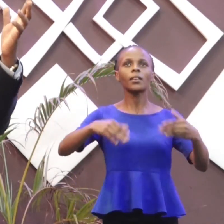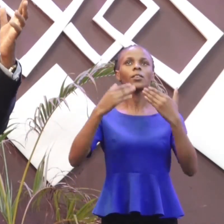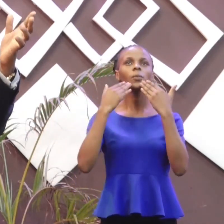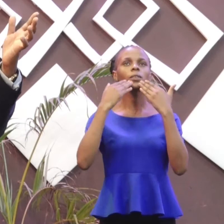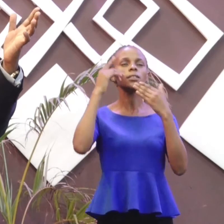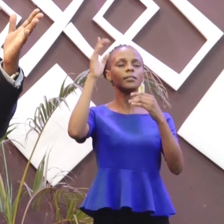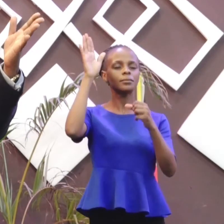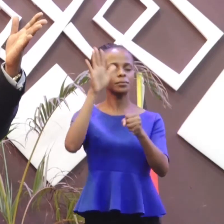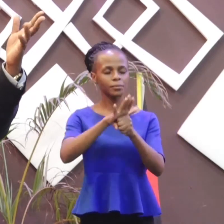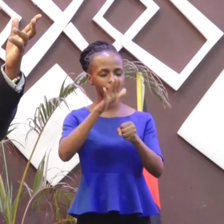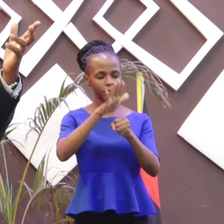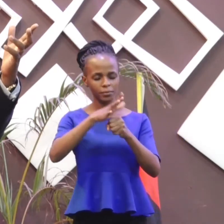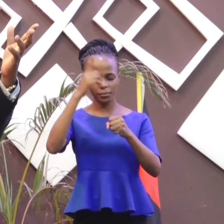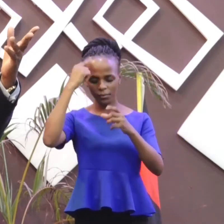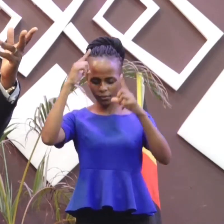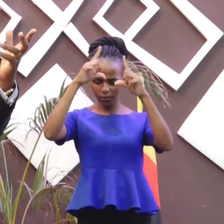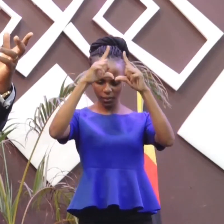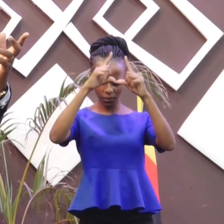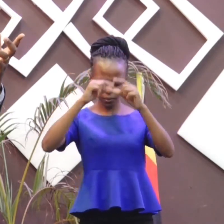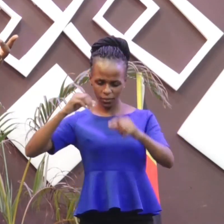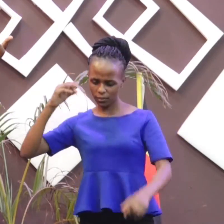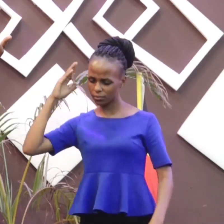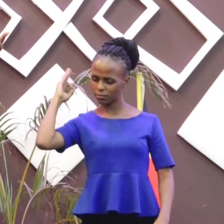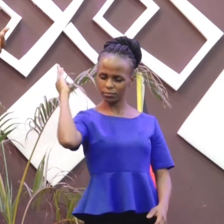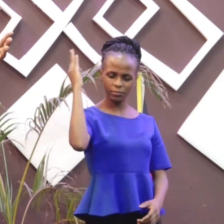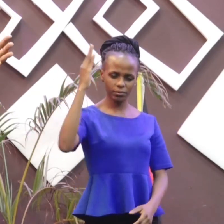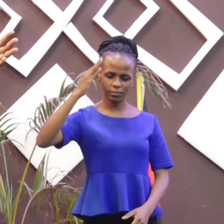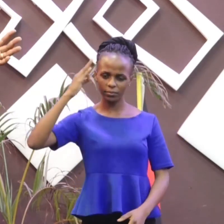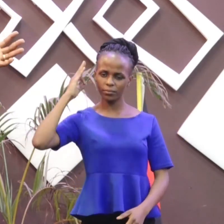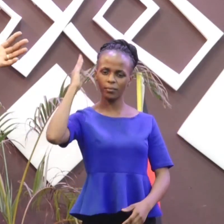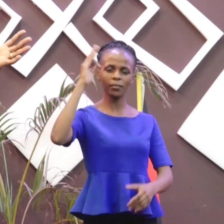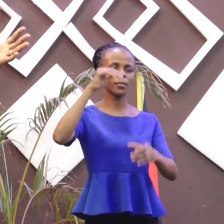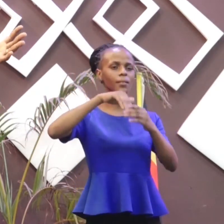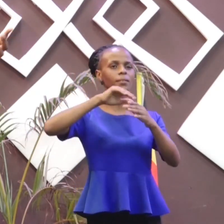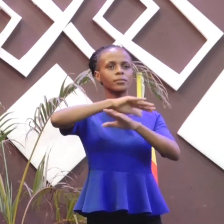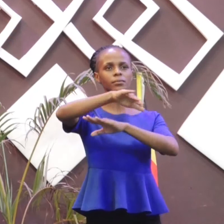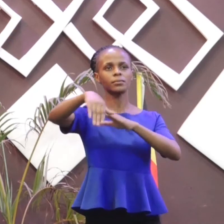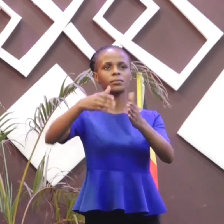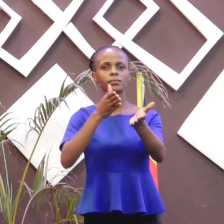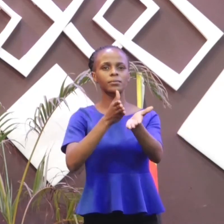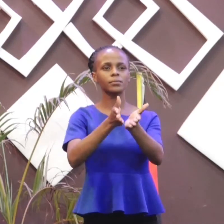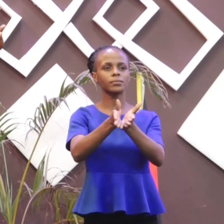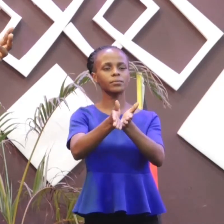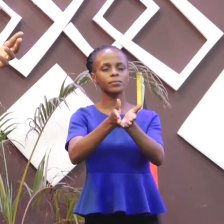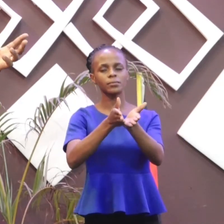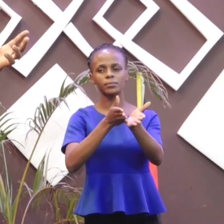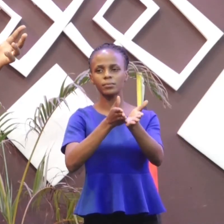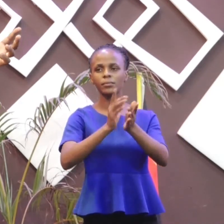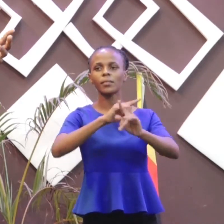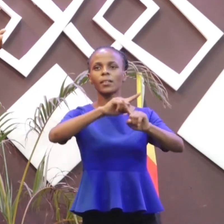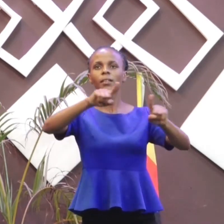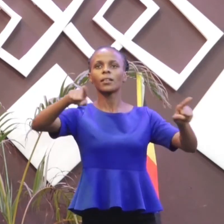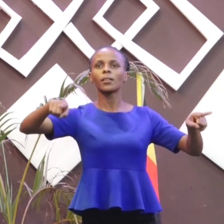nnyo olw'ekigambo ekibuuliddwa mu service zonna. We thank you so much for the word that has been preached in every third service.